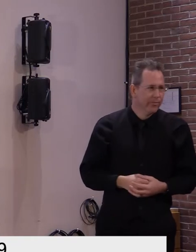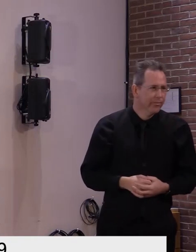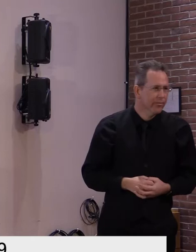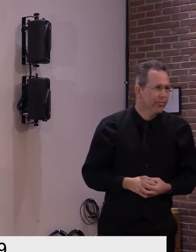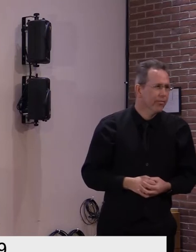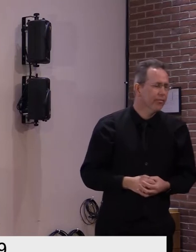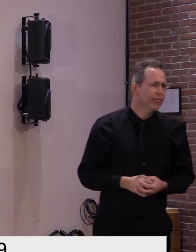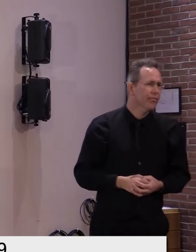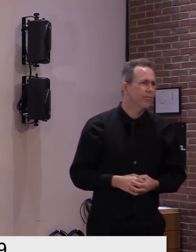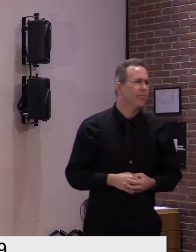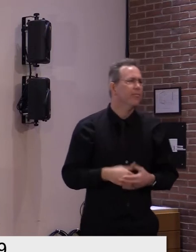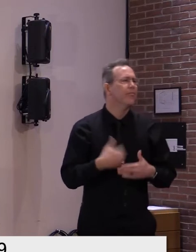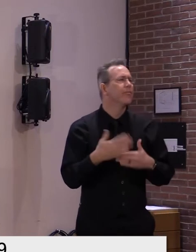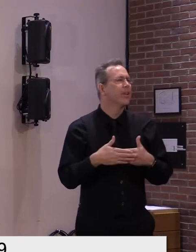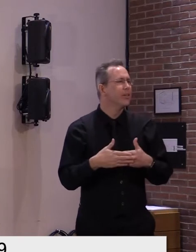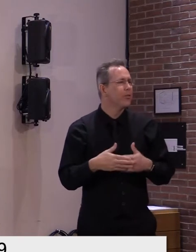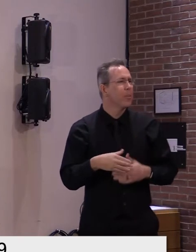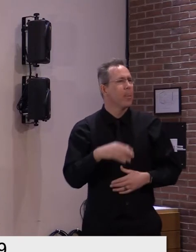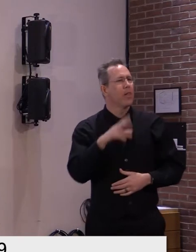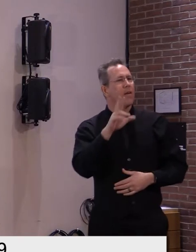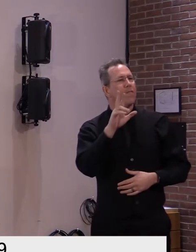Aaron, VT Digger.